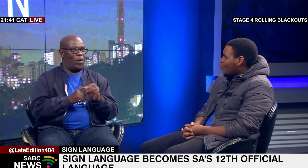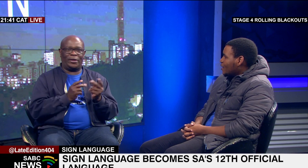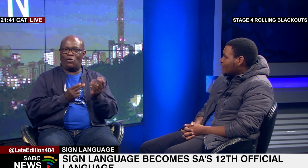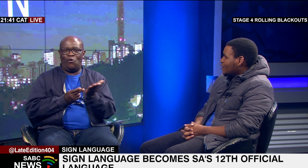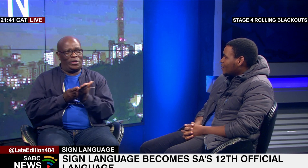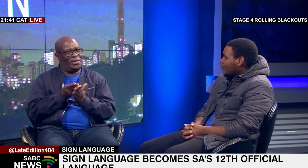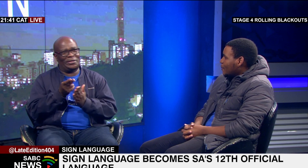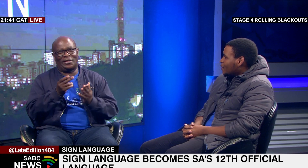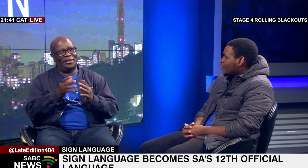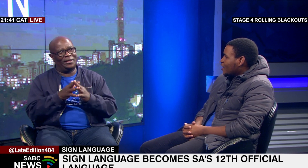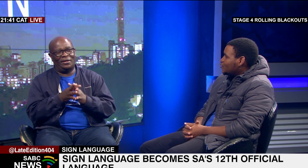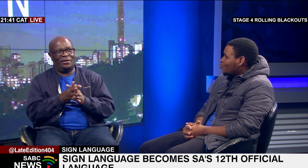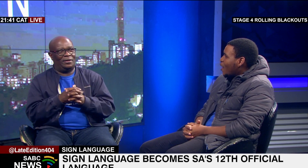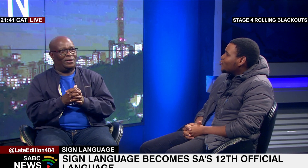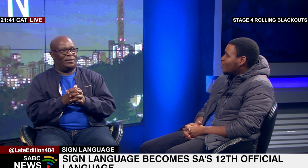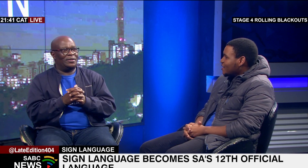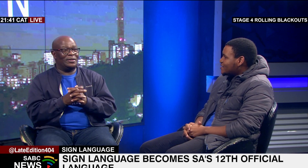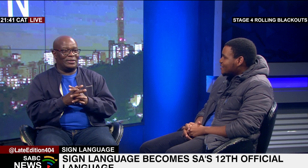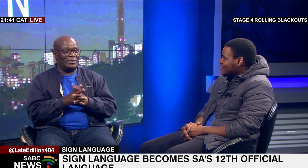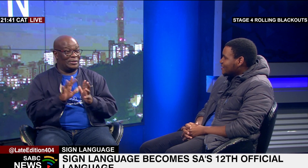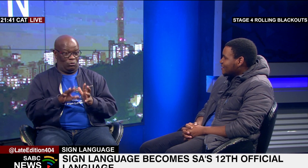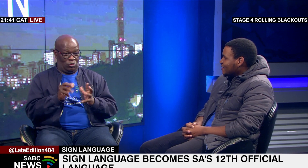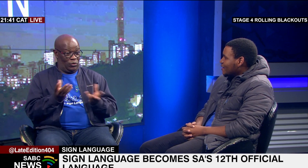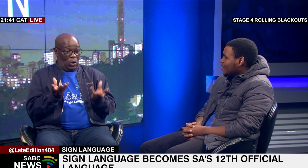Well, quite honestly,